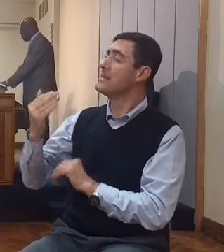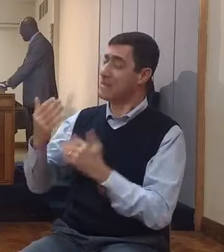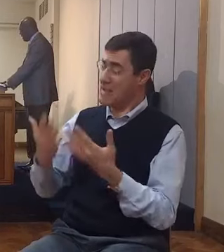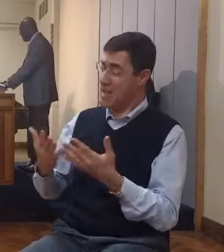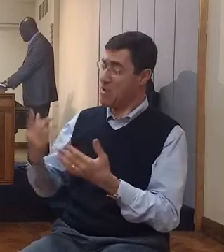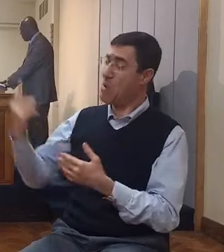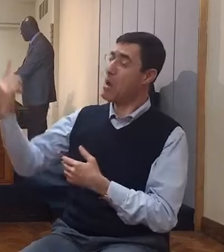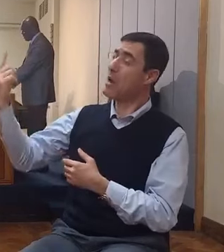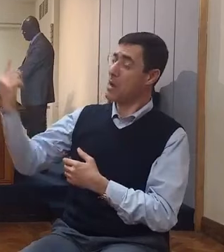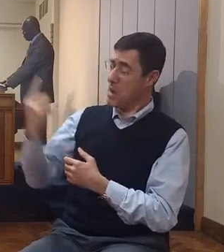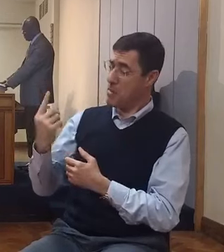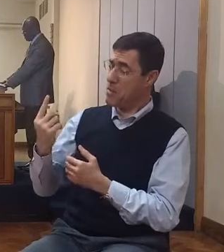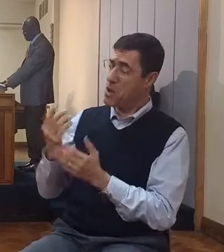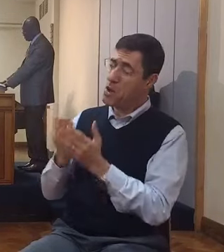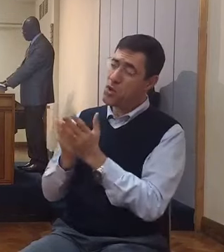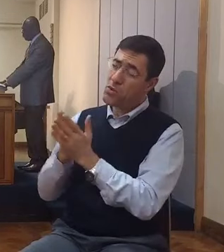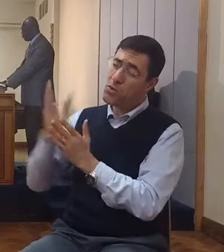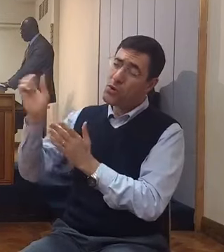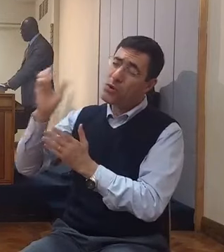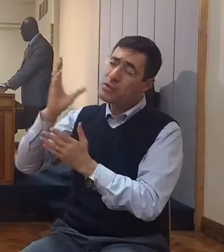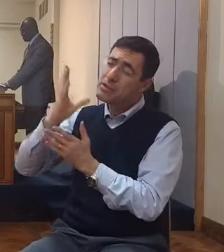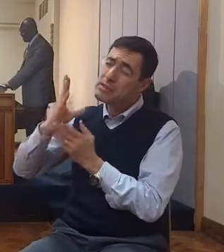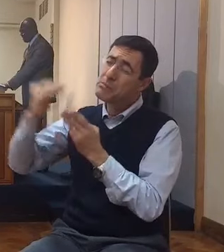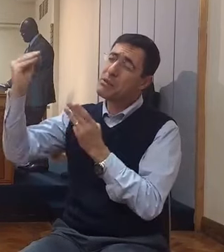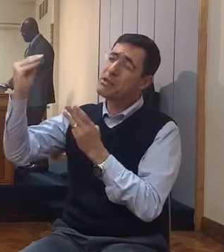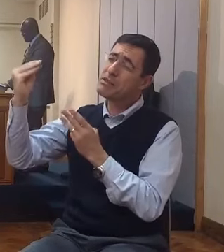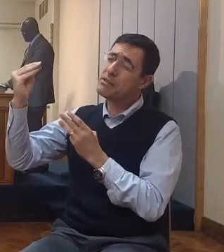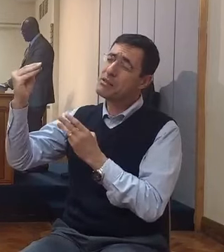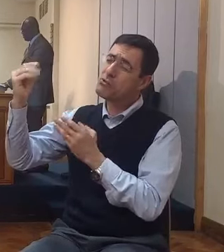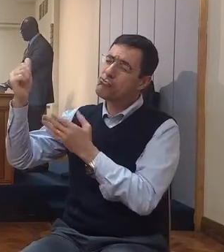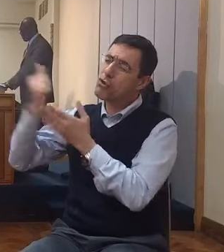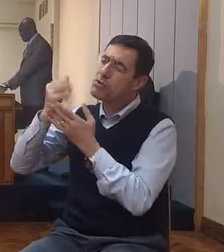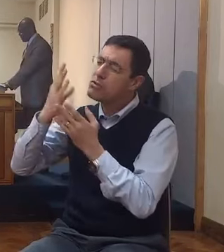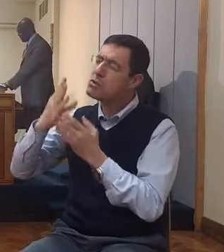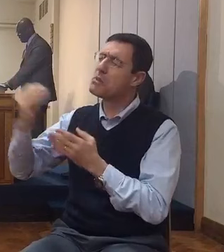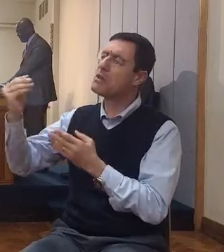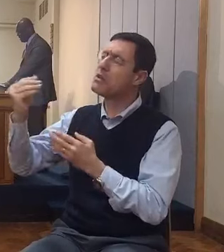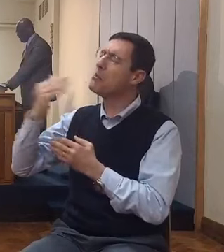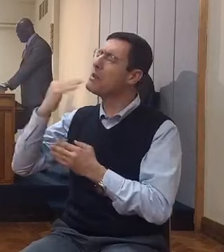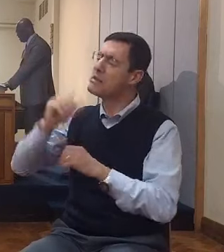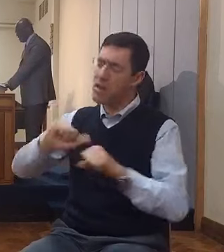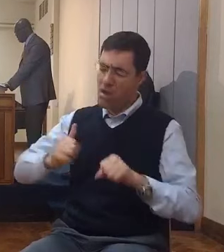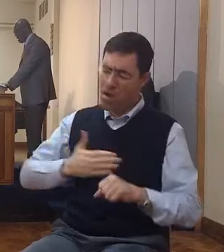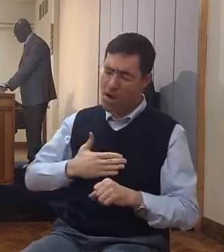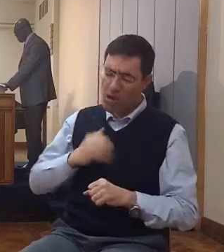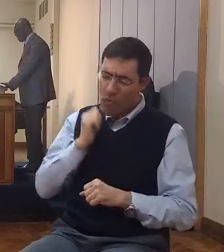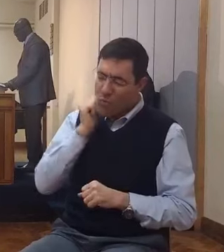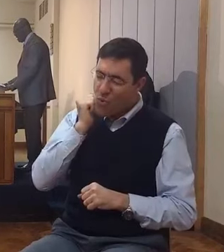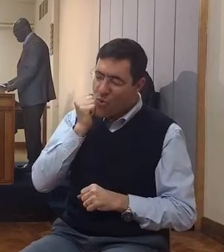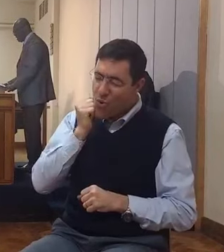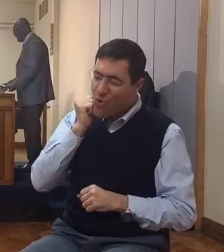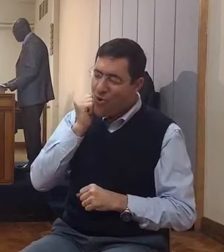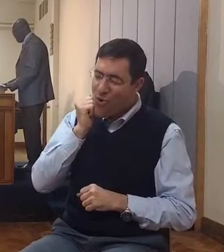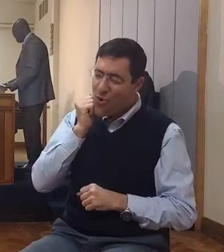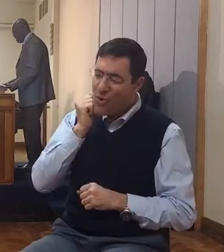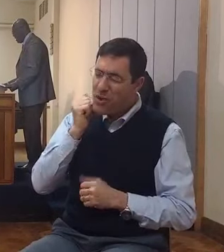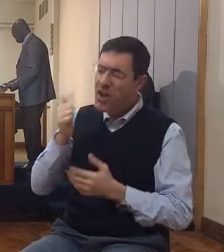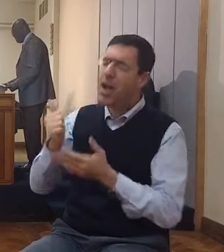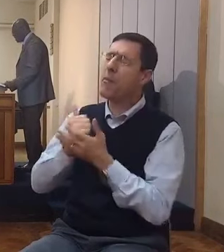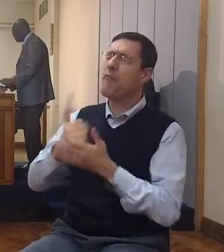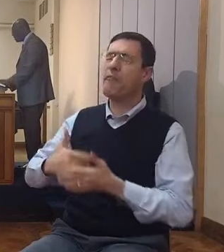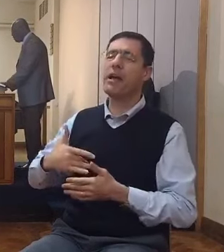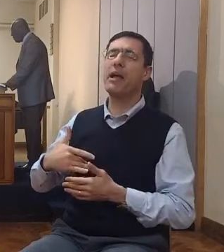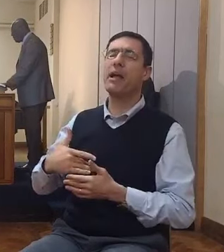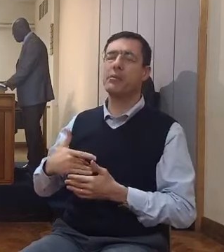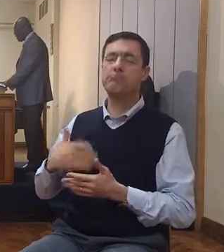Lord, by thy gracious spirit, warm our hearts, O gracious God, and make us feel thy presence